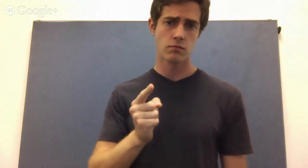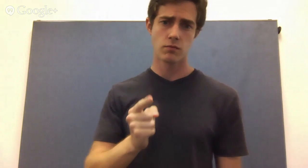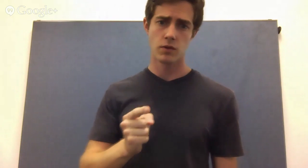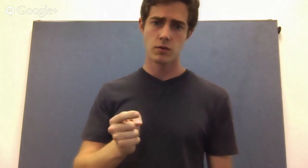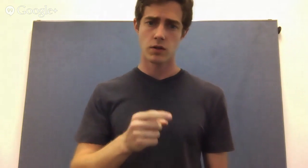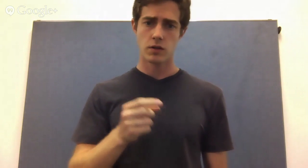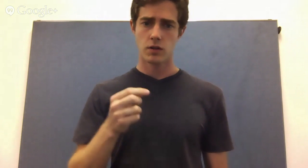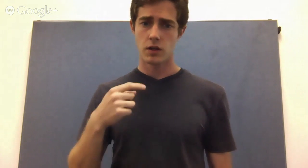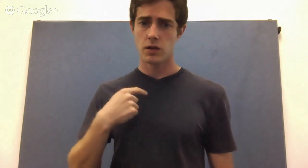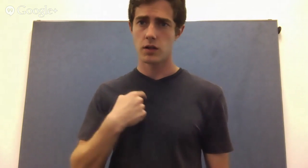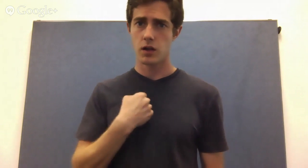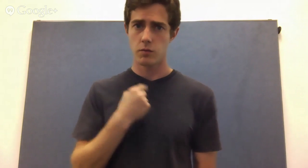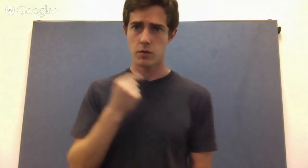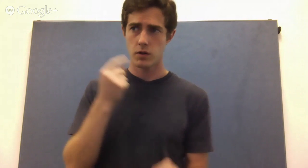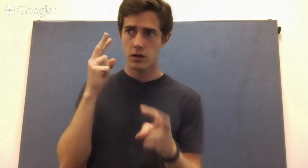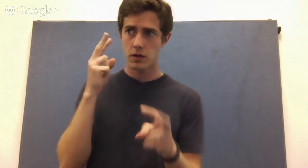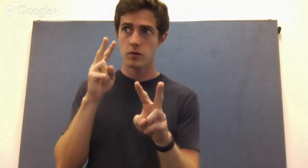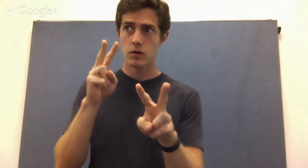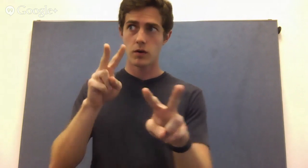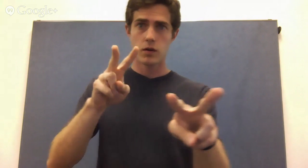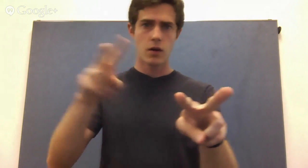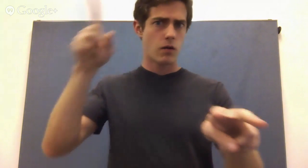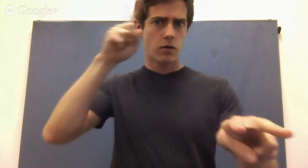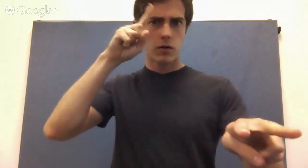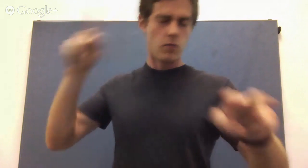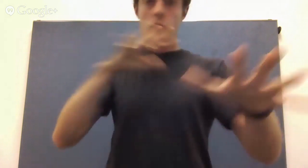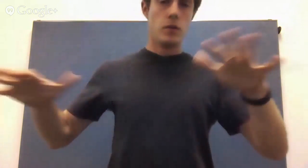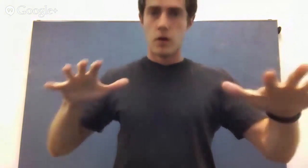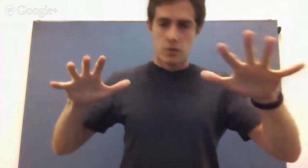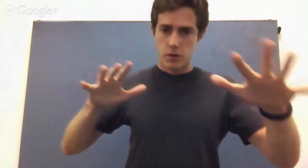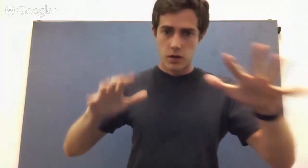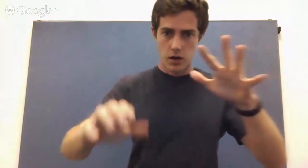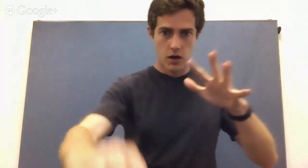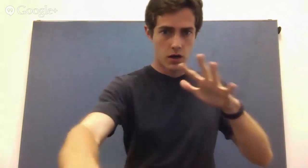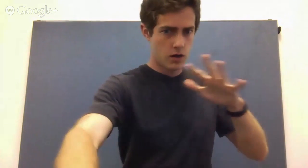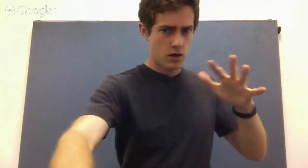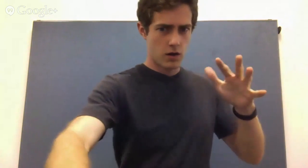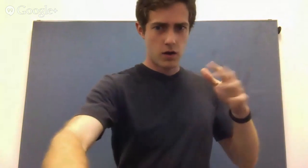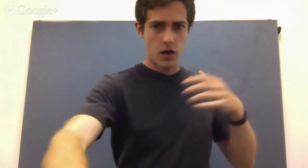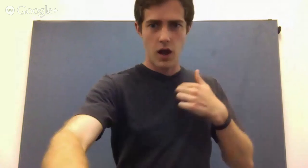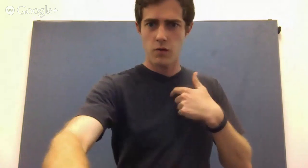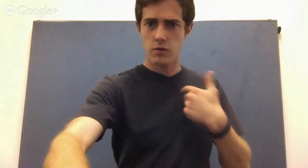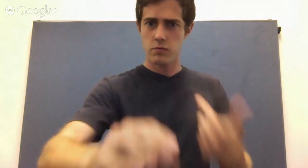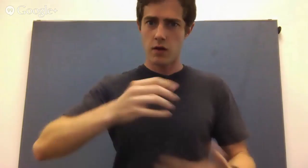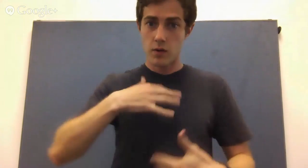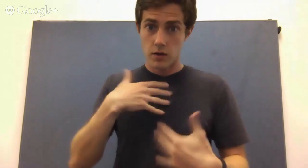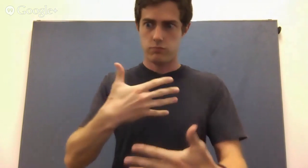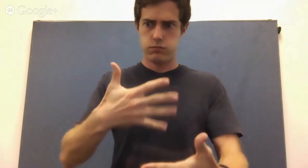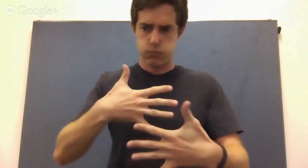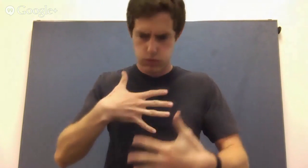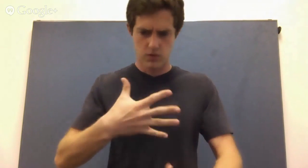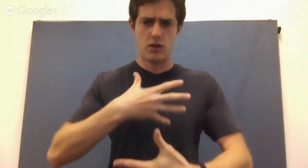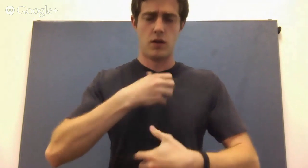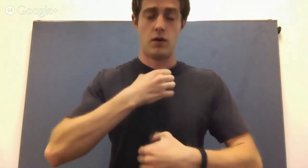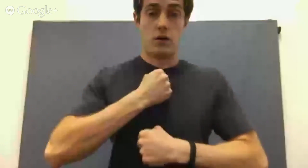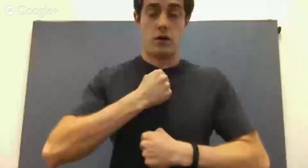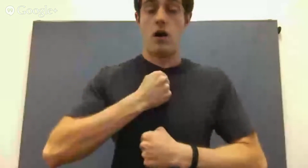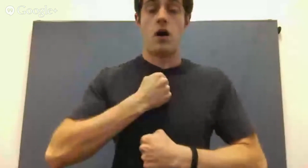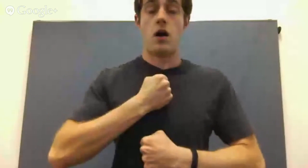And when the late summer lightning fires off in your arms, will I remember to breathe? No,